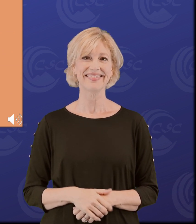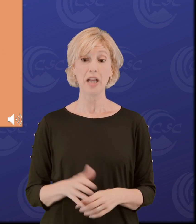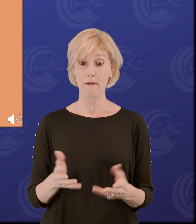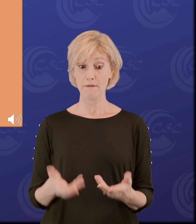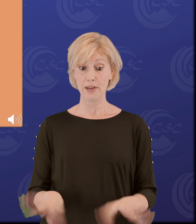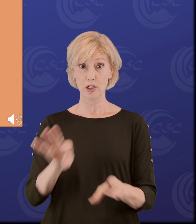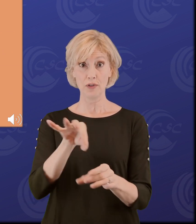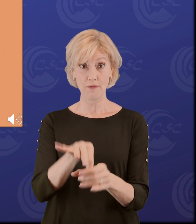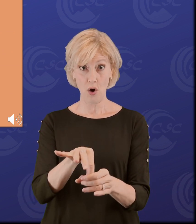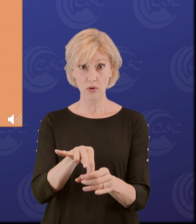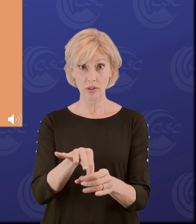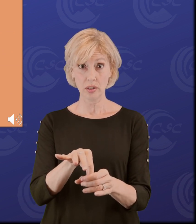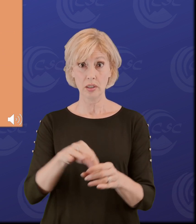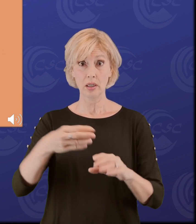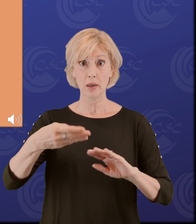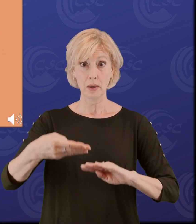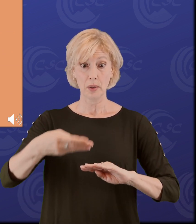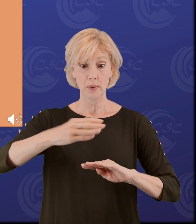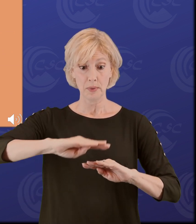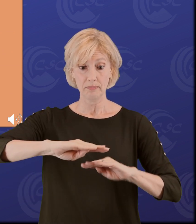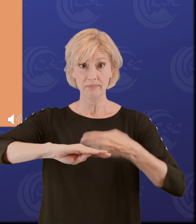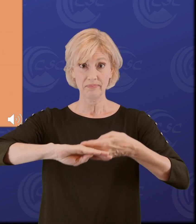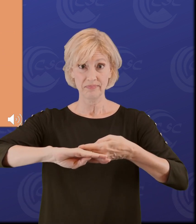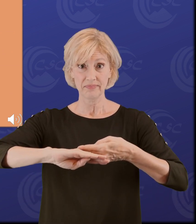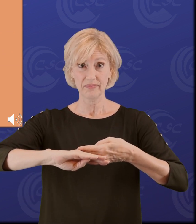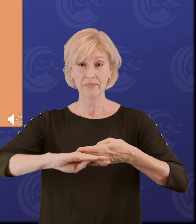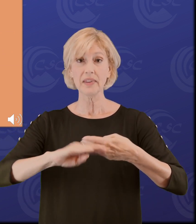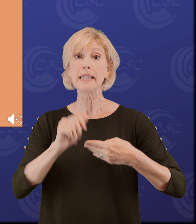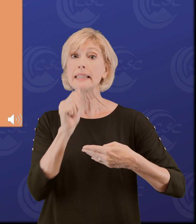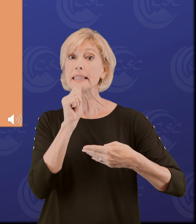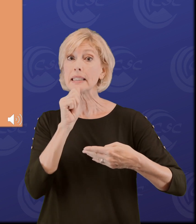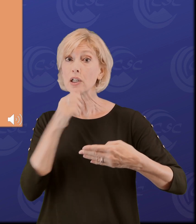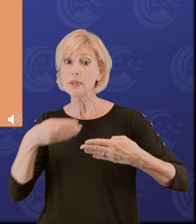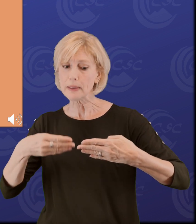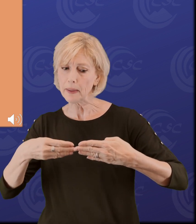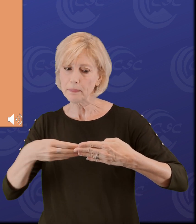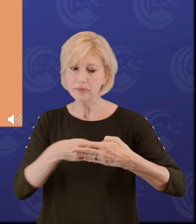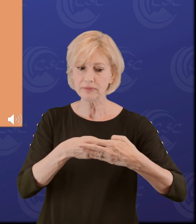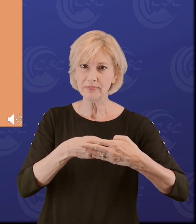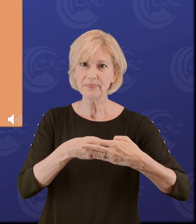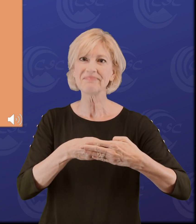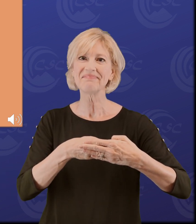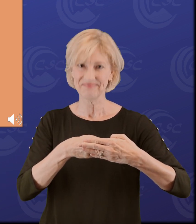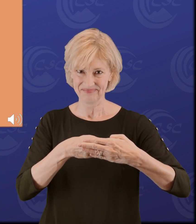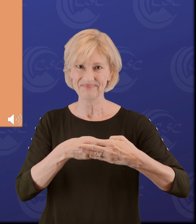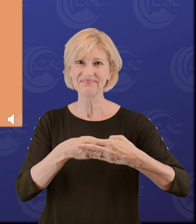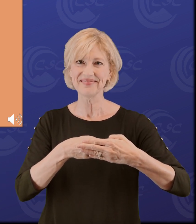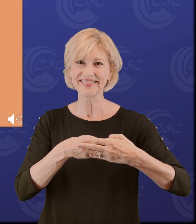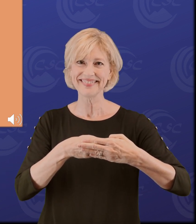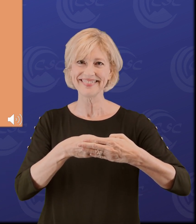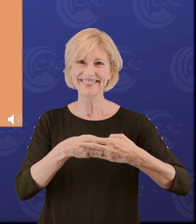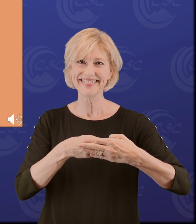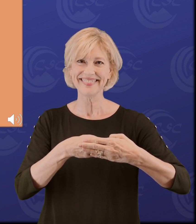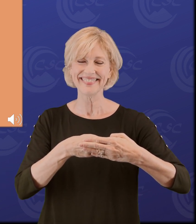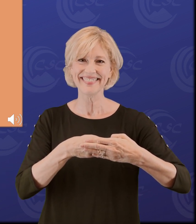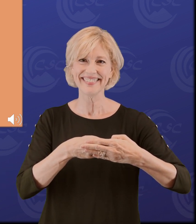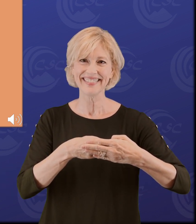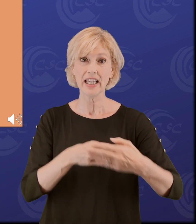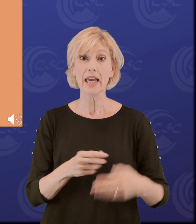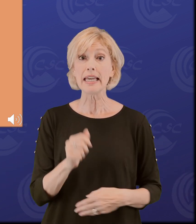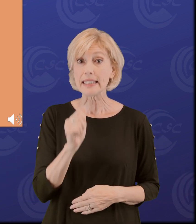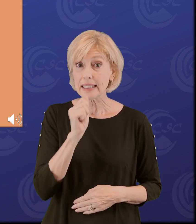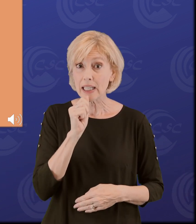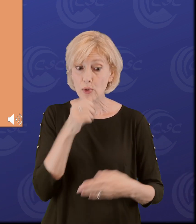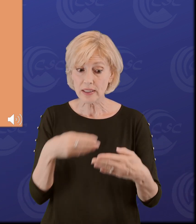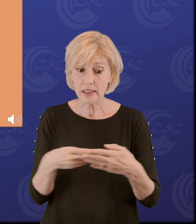After voting, refold your ballot and place inside the ballot secrecy sleeve. The secrecy sleeve ensures that your votes